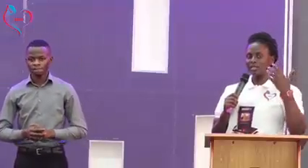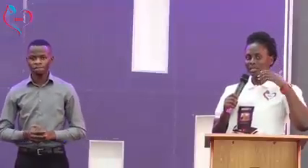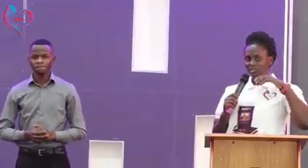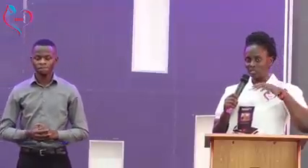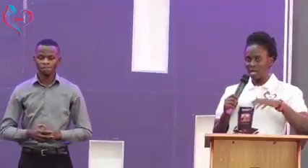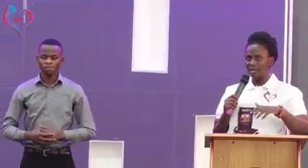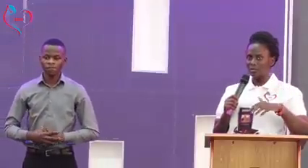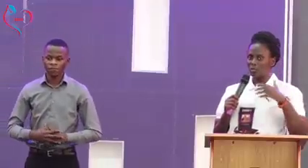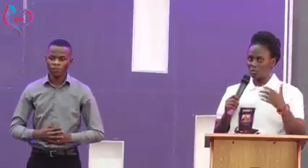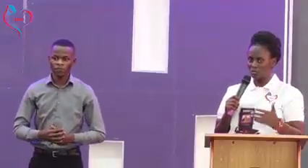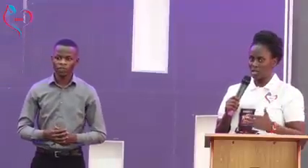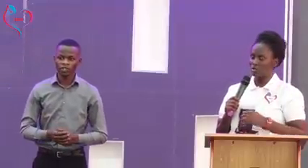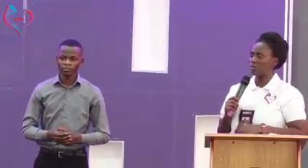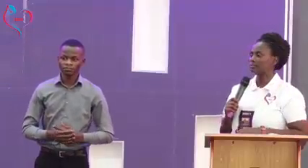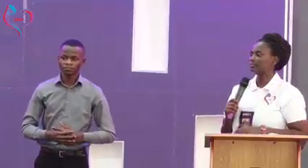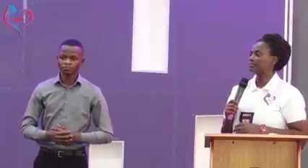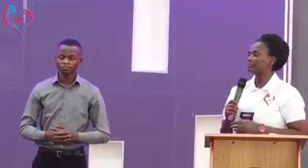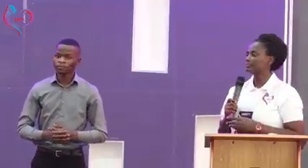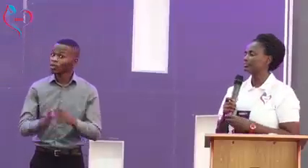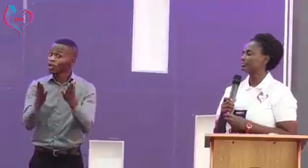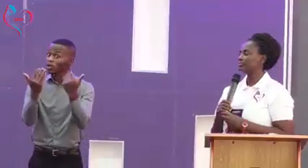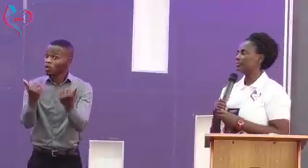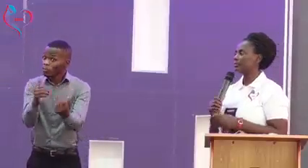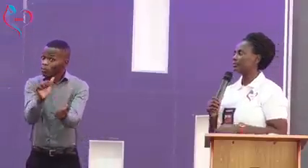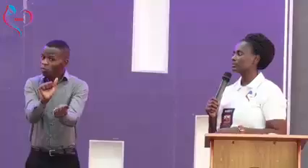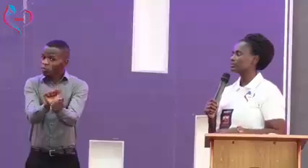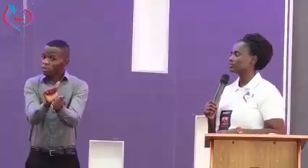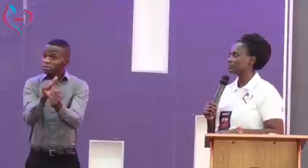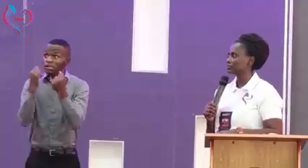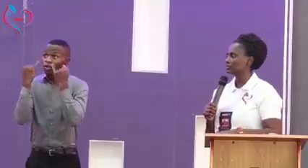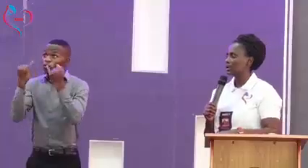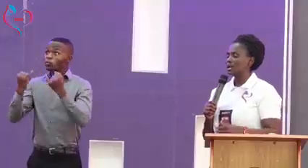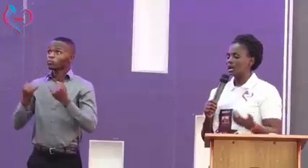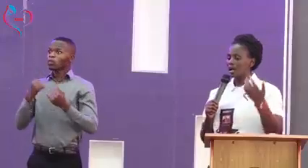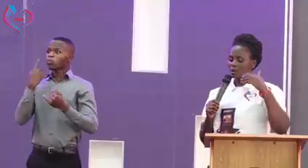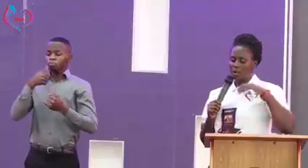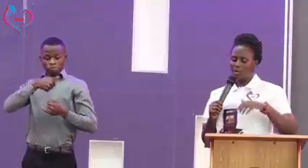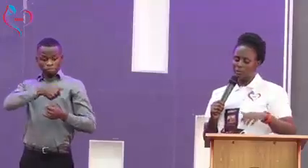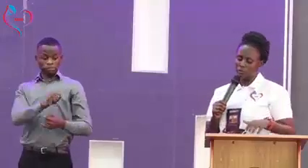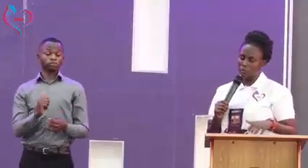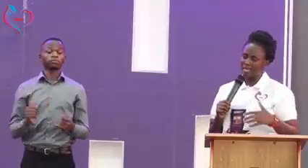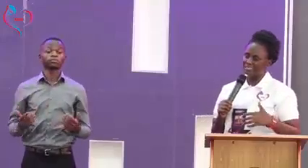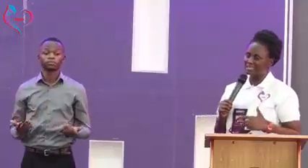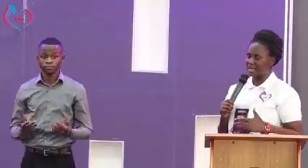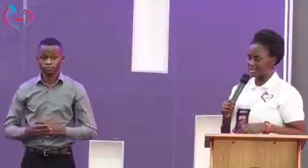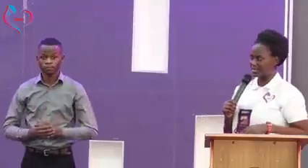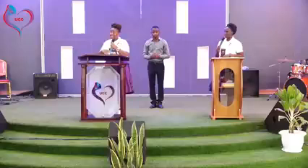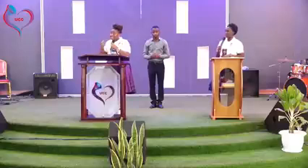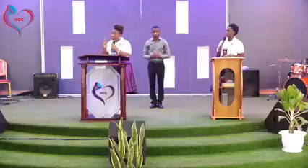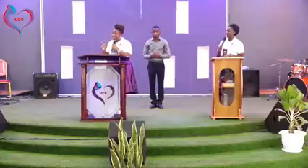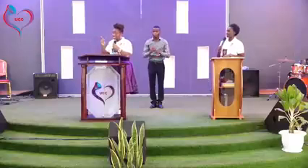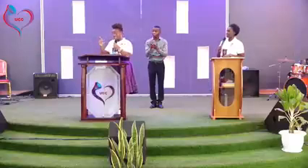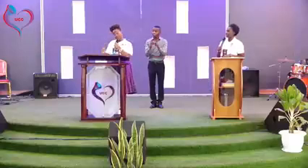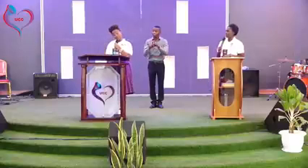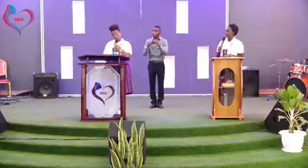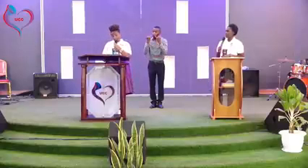naye bw'otegeera ki kyali omubuuzaako. So Paul tells us who he was. Kaakano Paulo atunyonyola ki kye yali. He